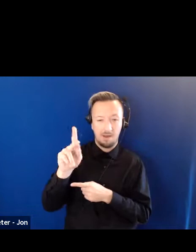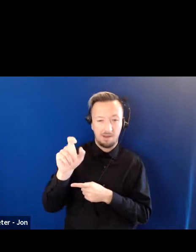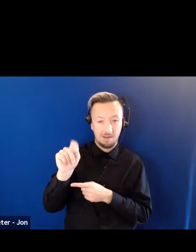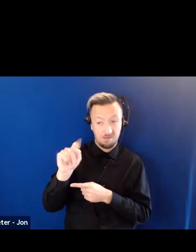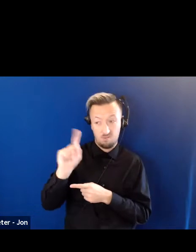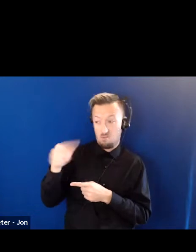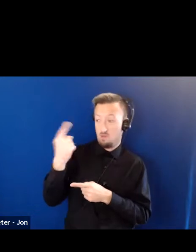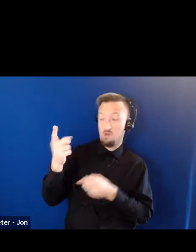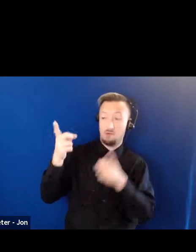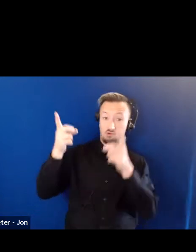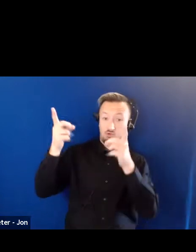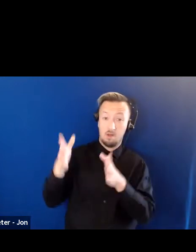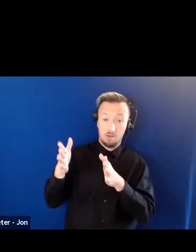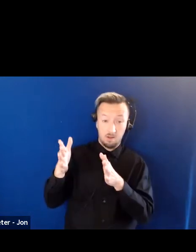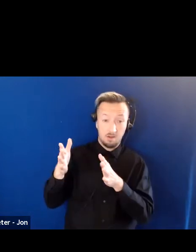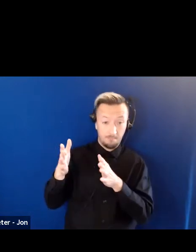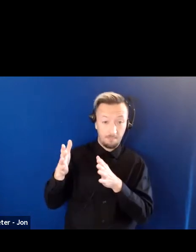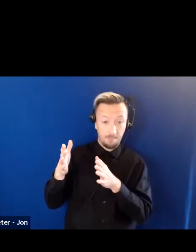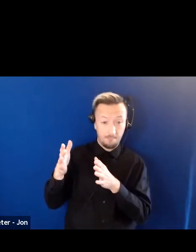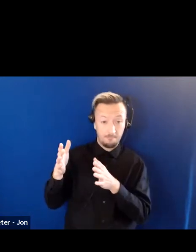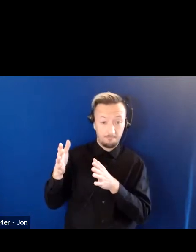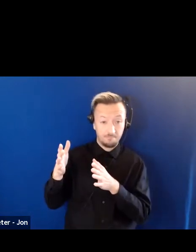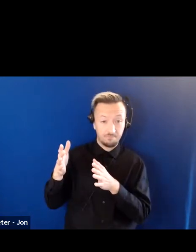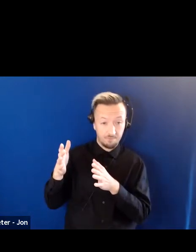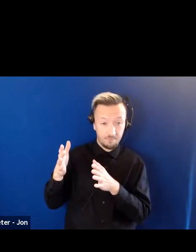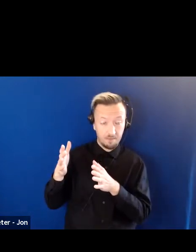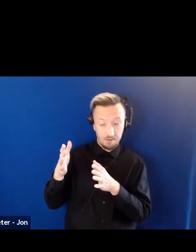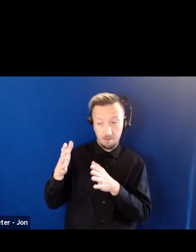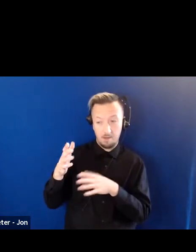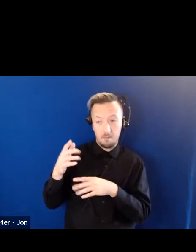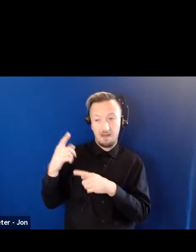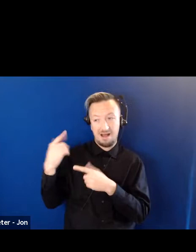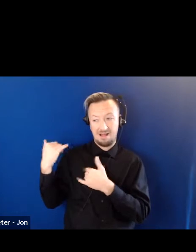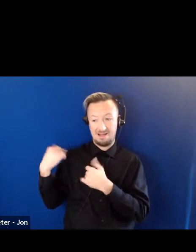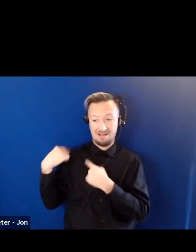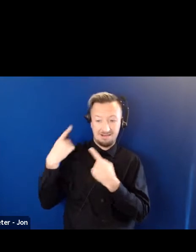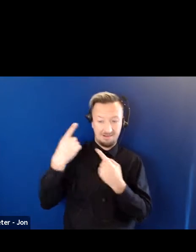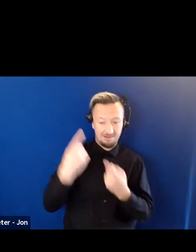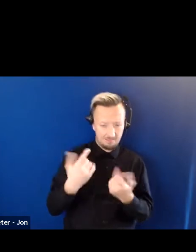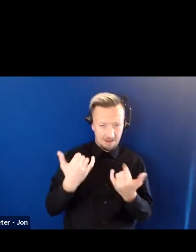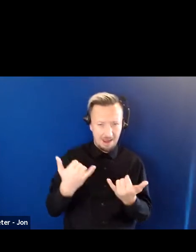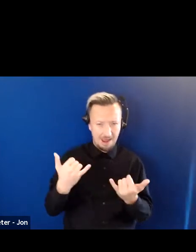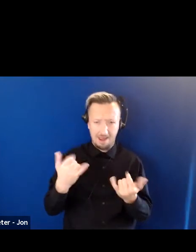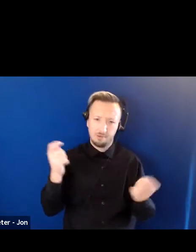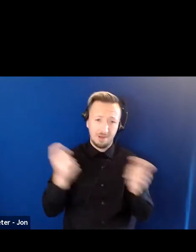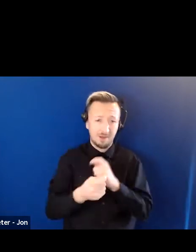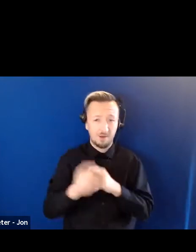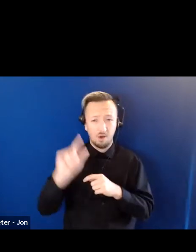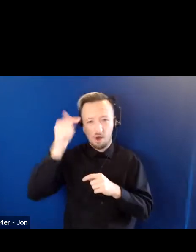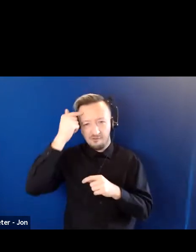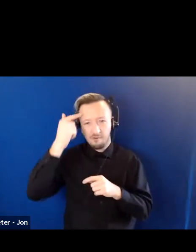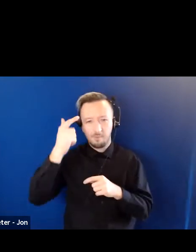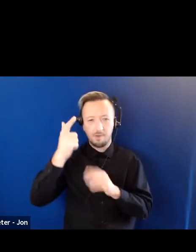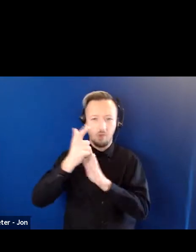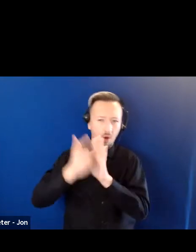director. But of course, because there's been changeover within the legislature and people have retired,